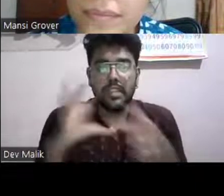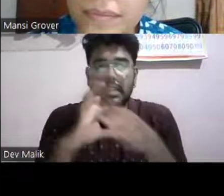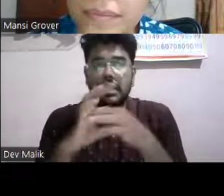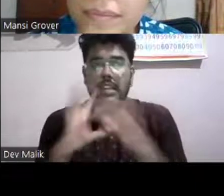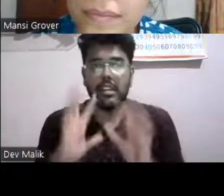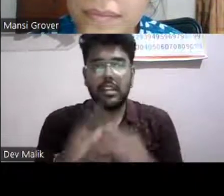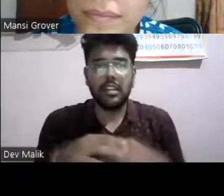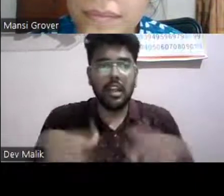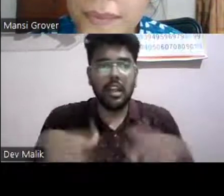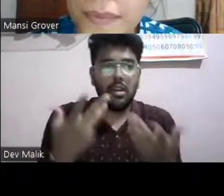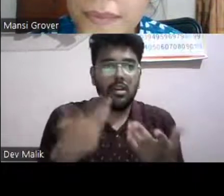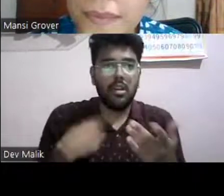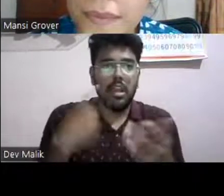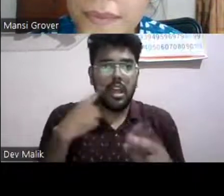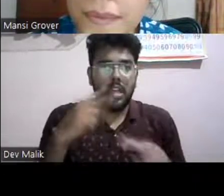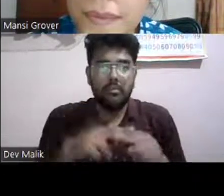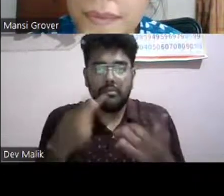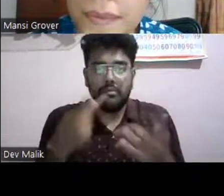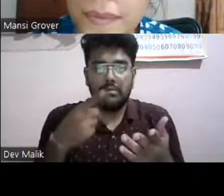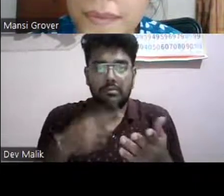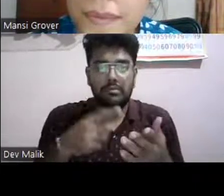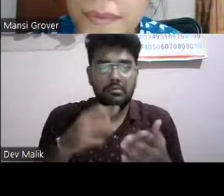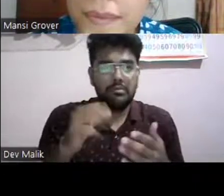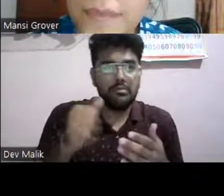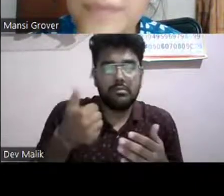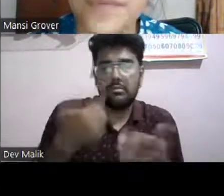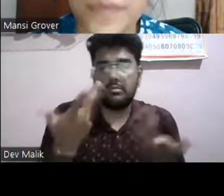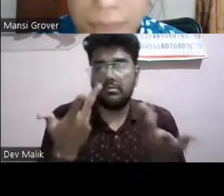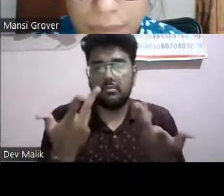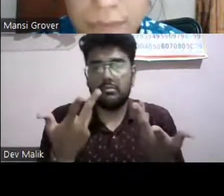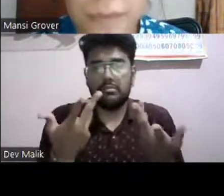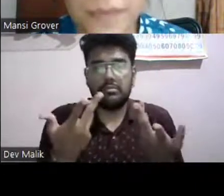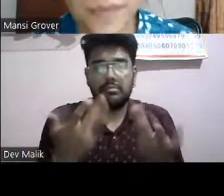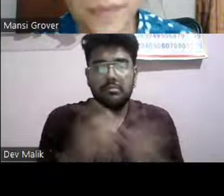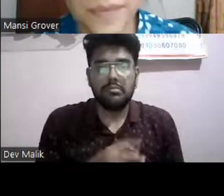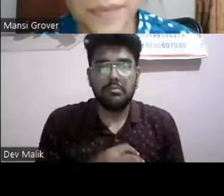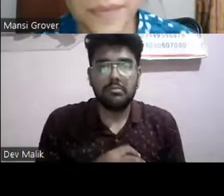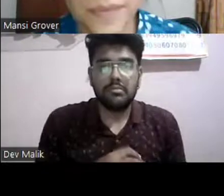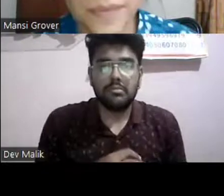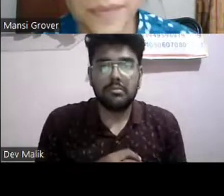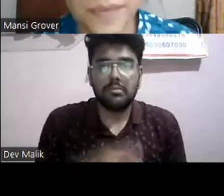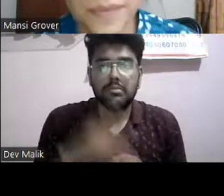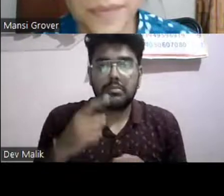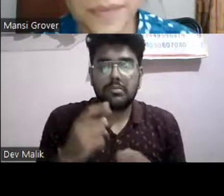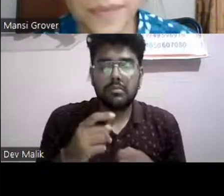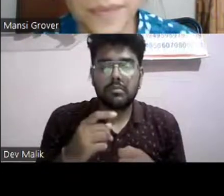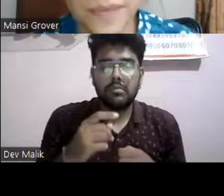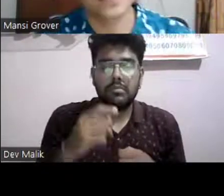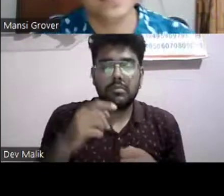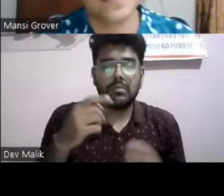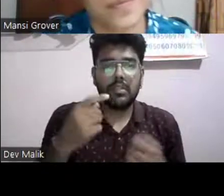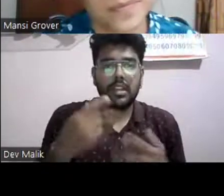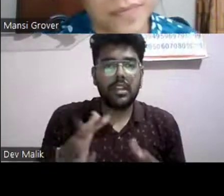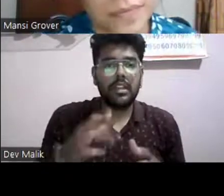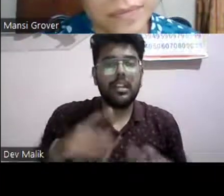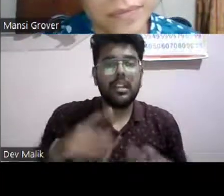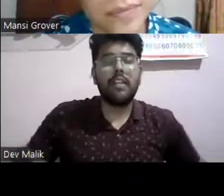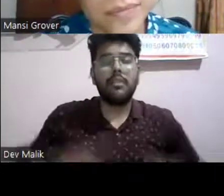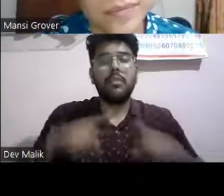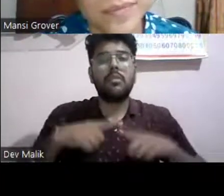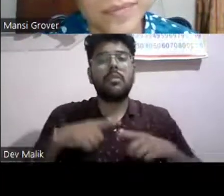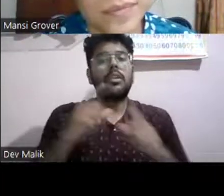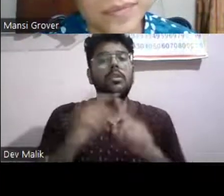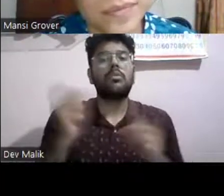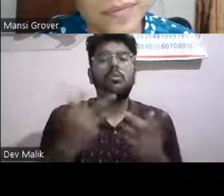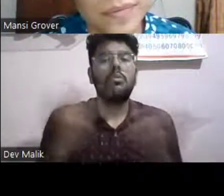he is not from a good family background, then he will at least have to beg for his livelihood. So these are the